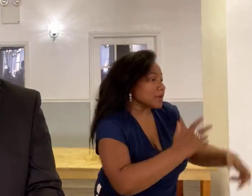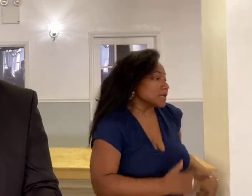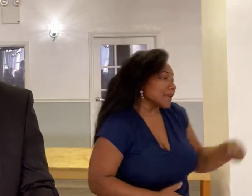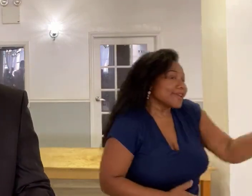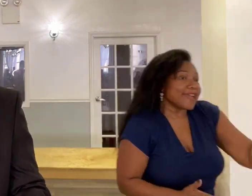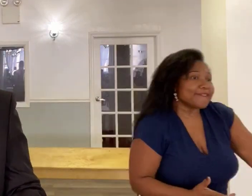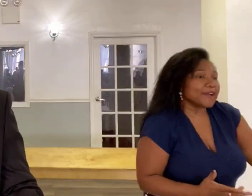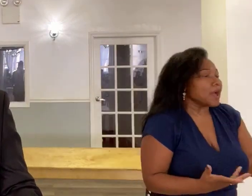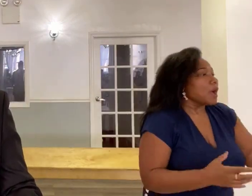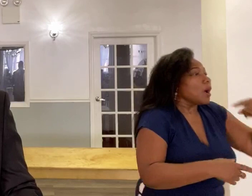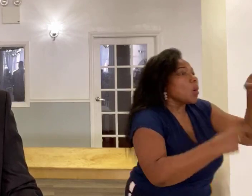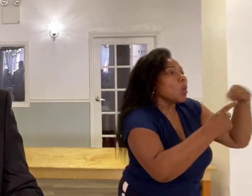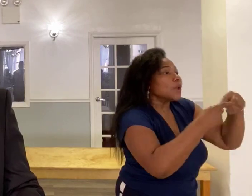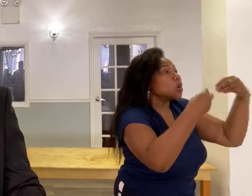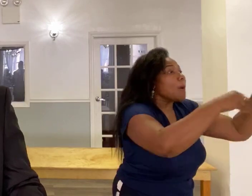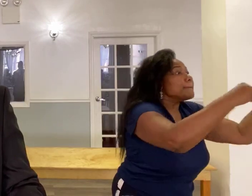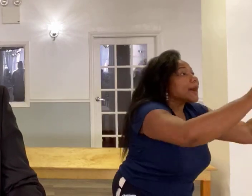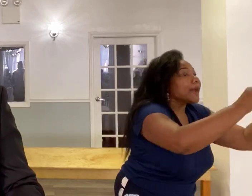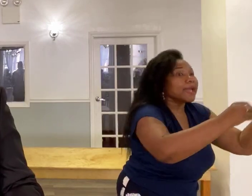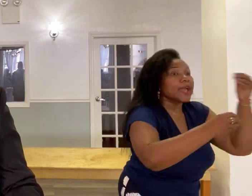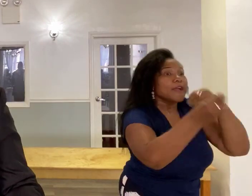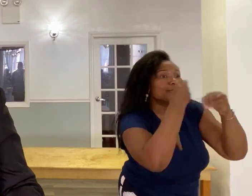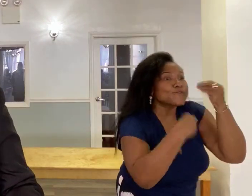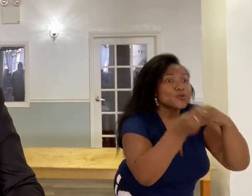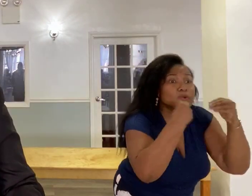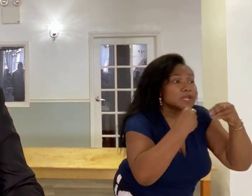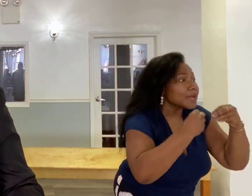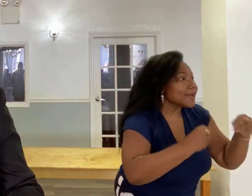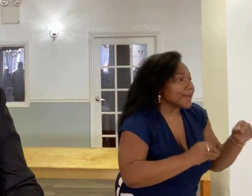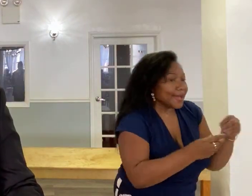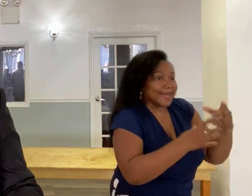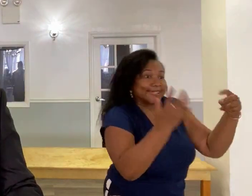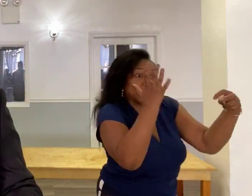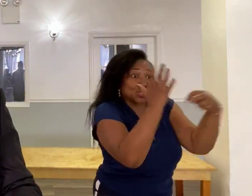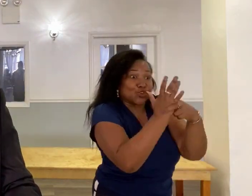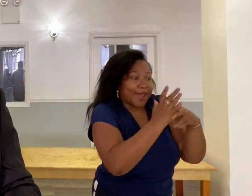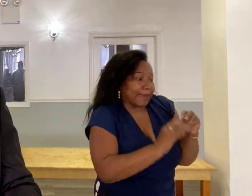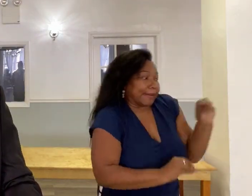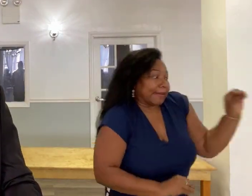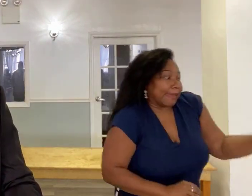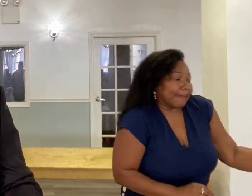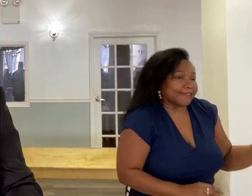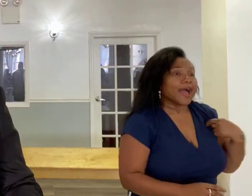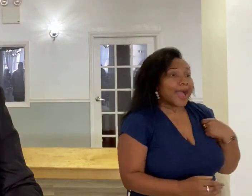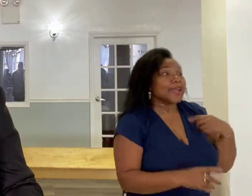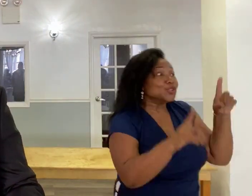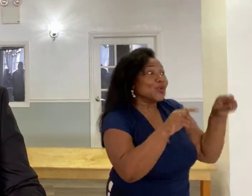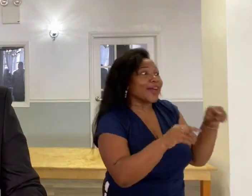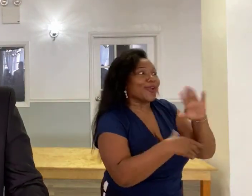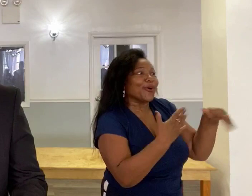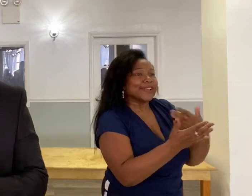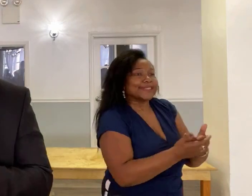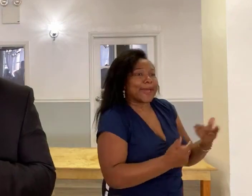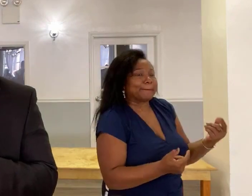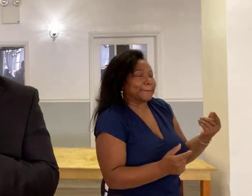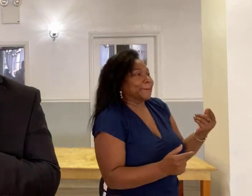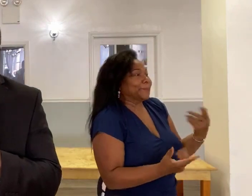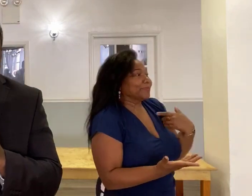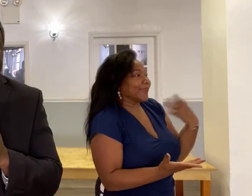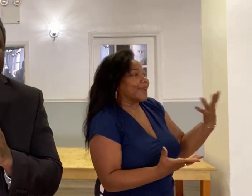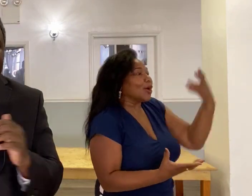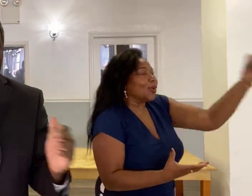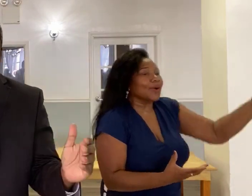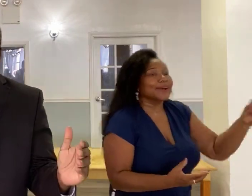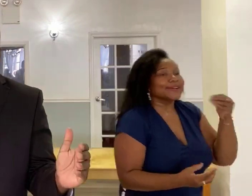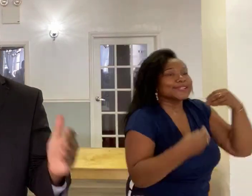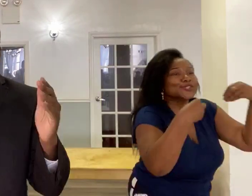need volunteers to bring things in, and so again, we are looking forward to that special day. With all of that, we are going